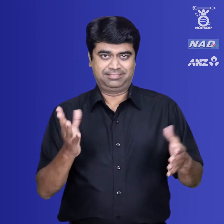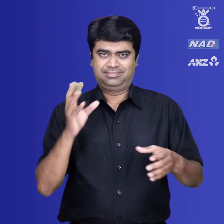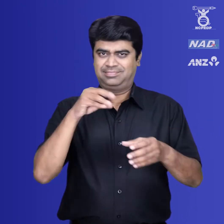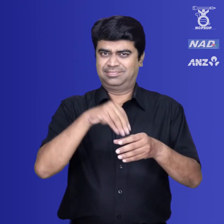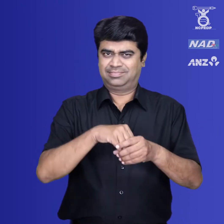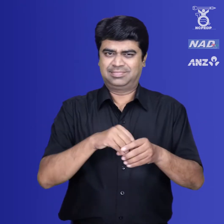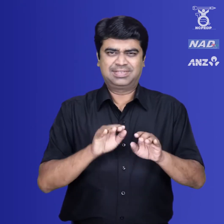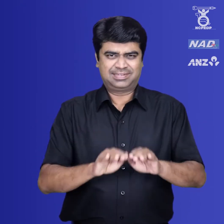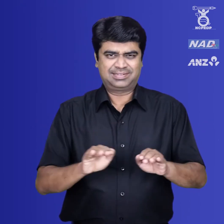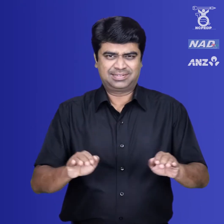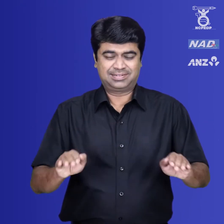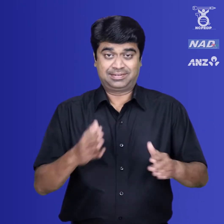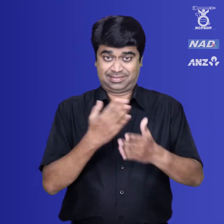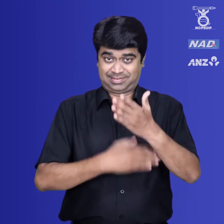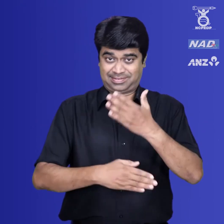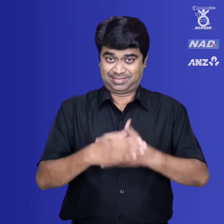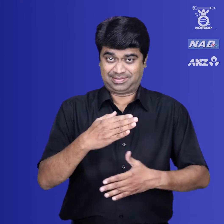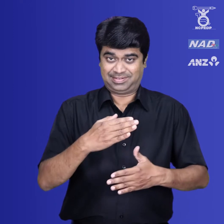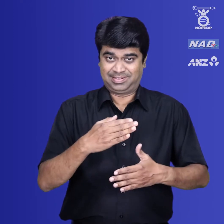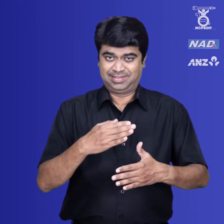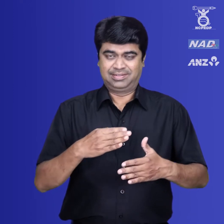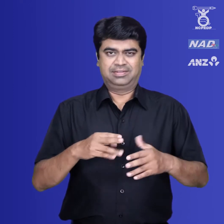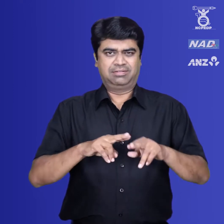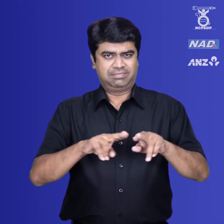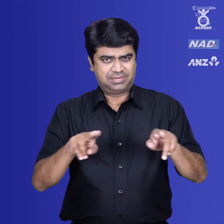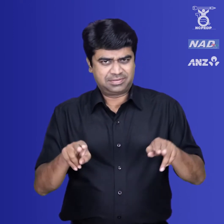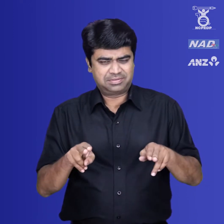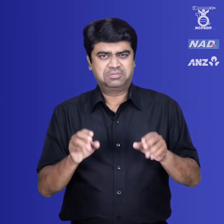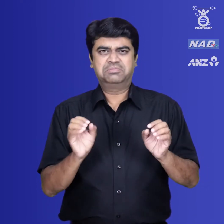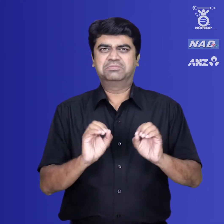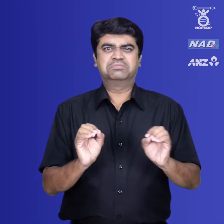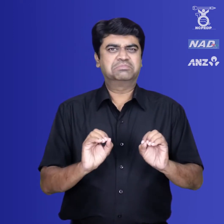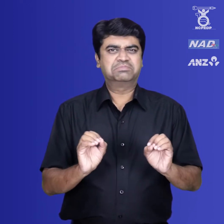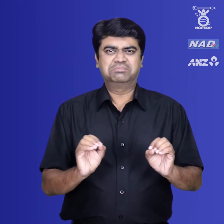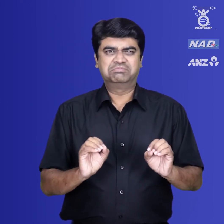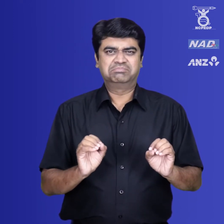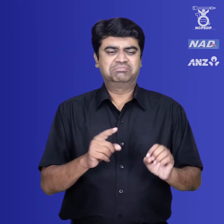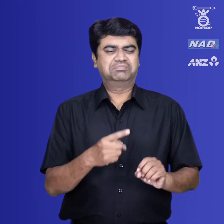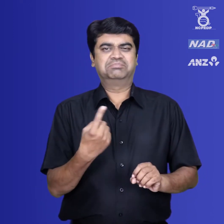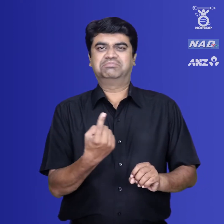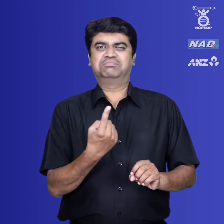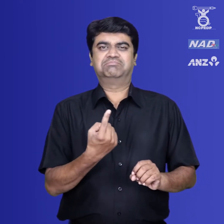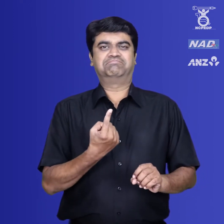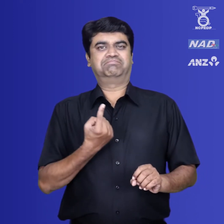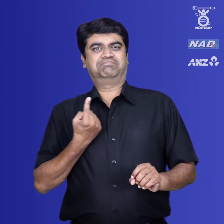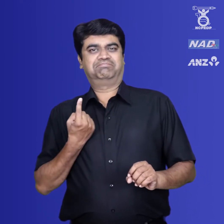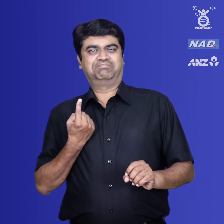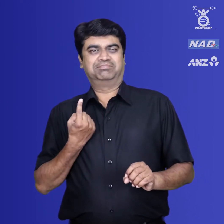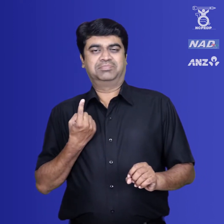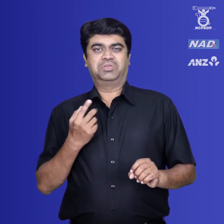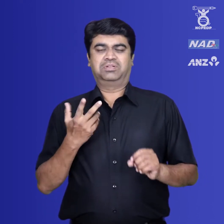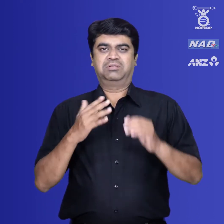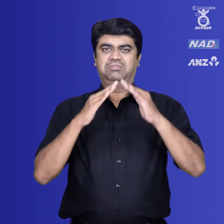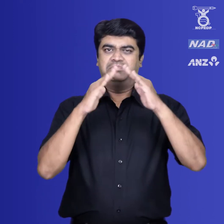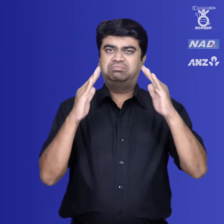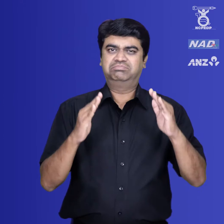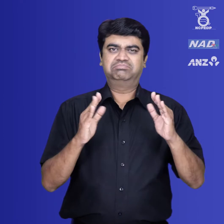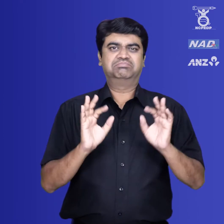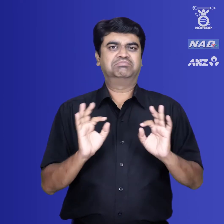Facilities for persons including children with disabilities who have no family or have been